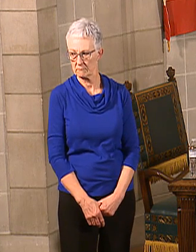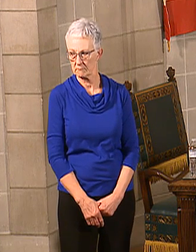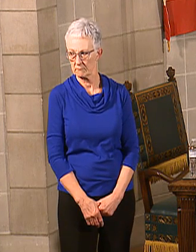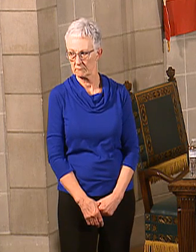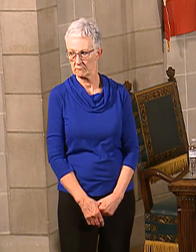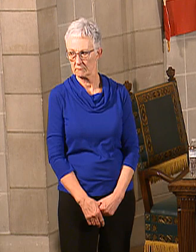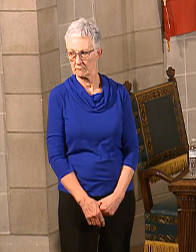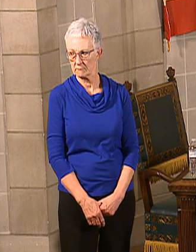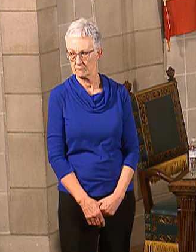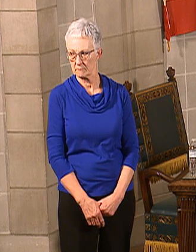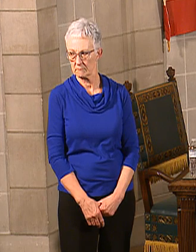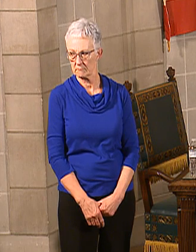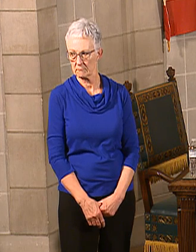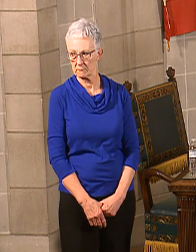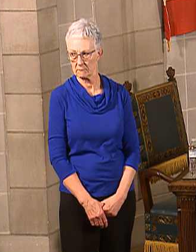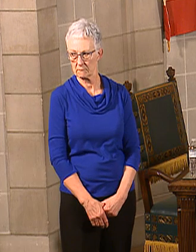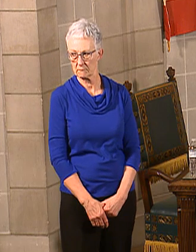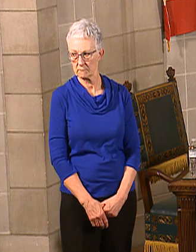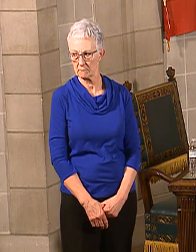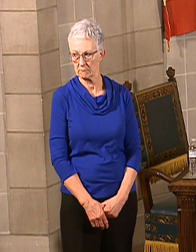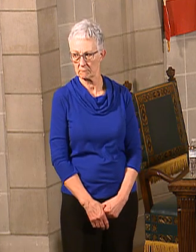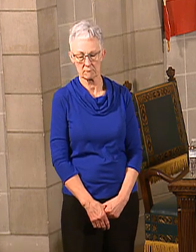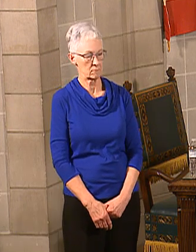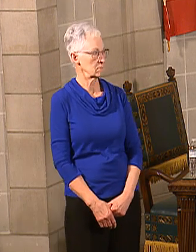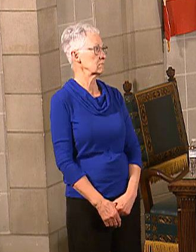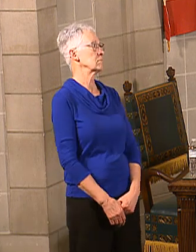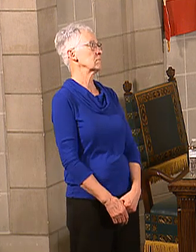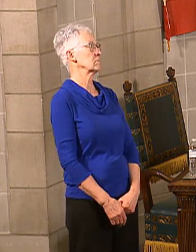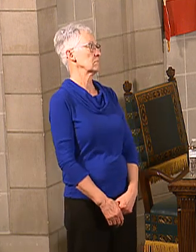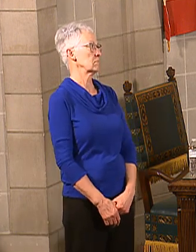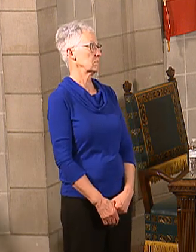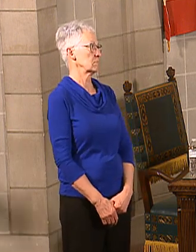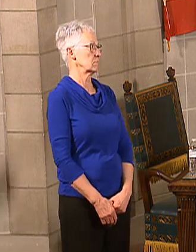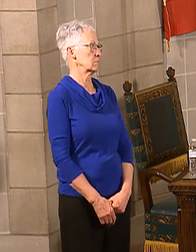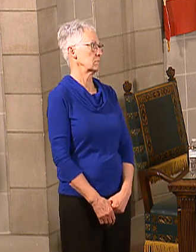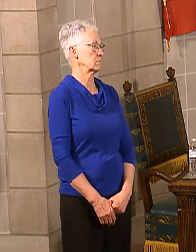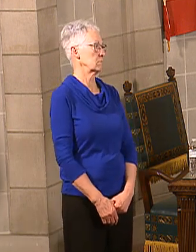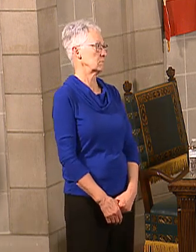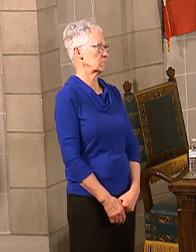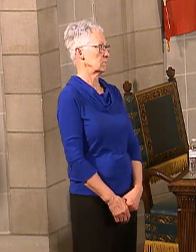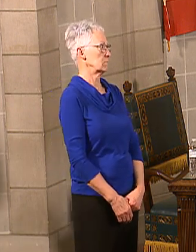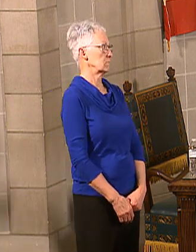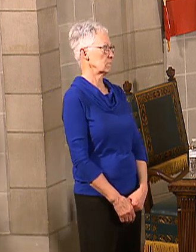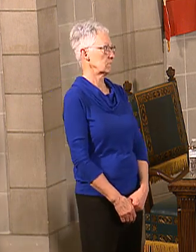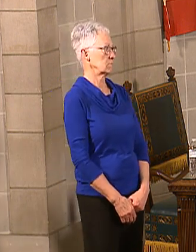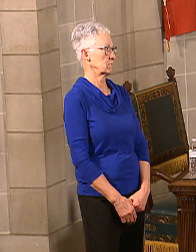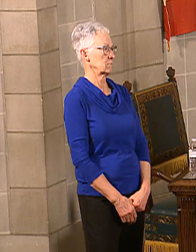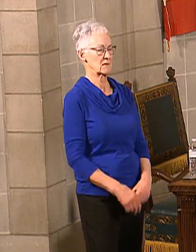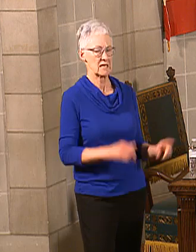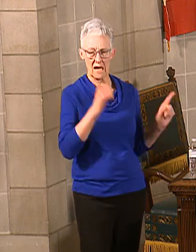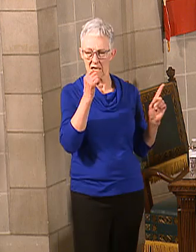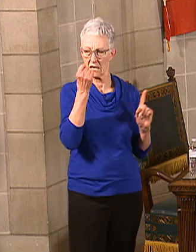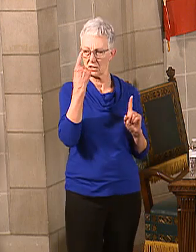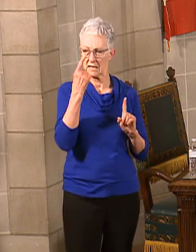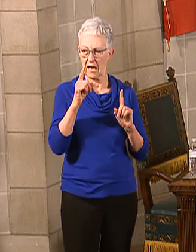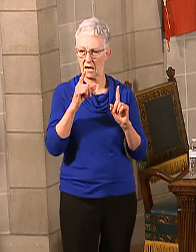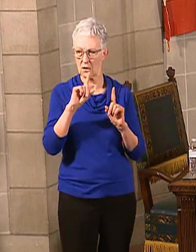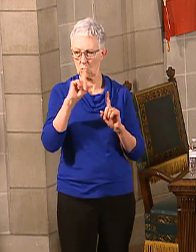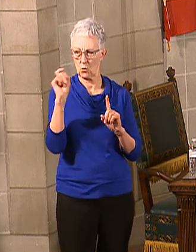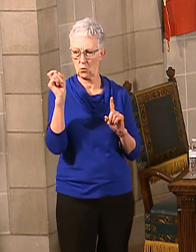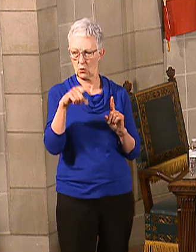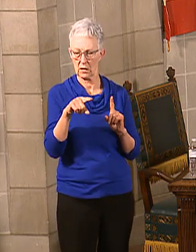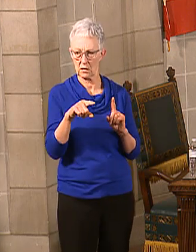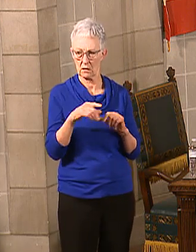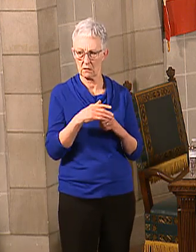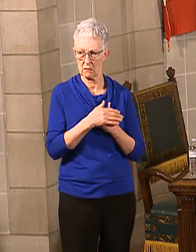aren't they being taken to the biocontainment unit? That's the first question. So I guess I don't understand the question, Taylor. He said we're talking about deaths,